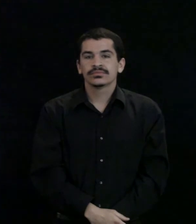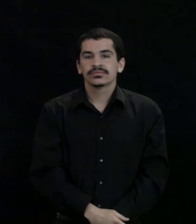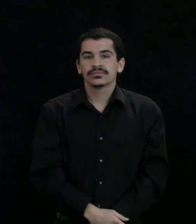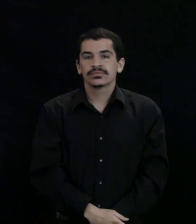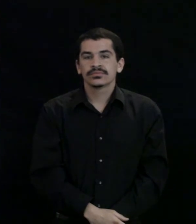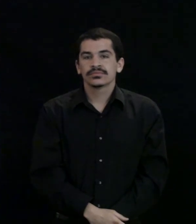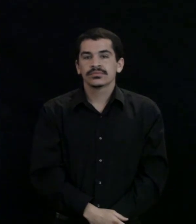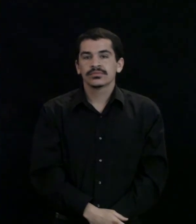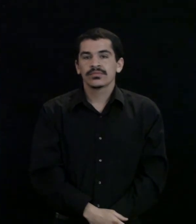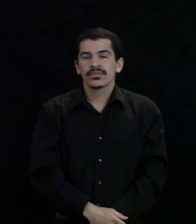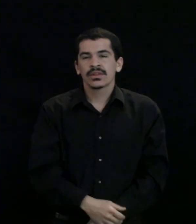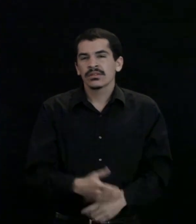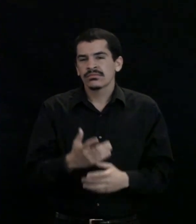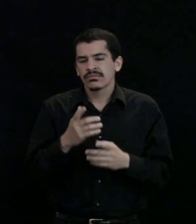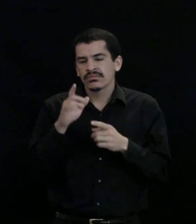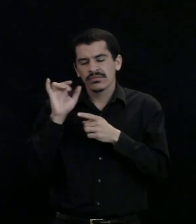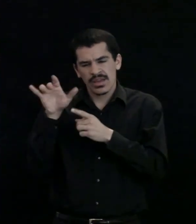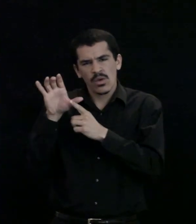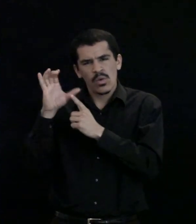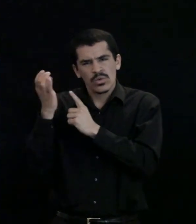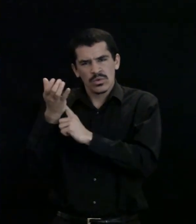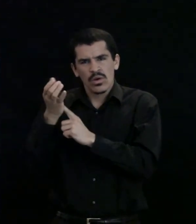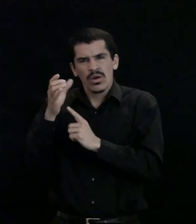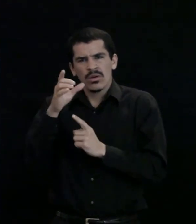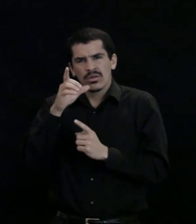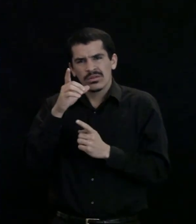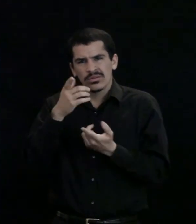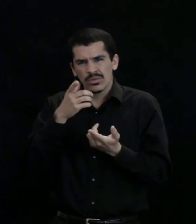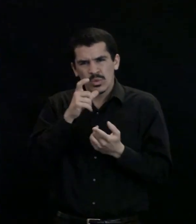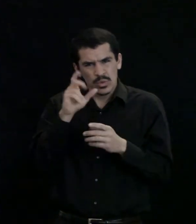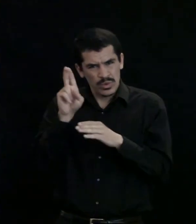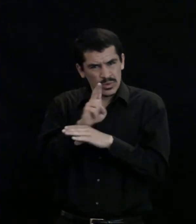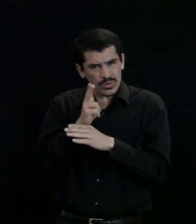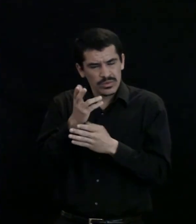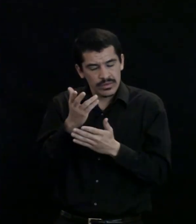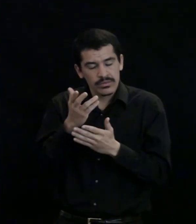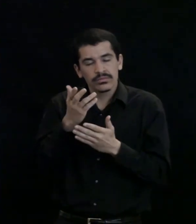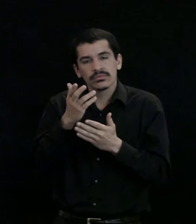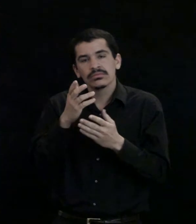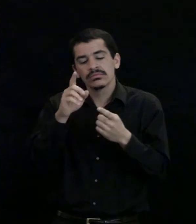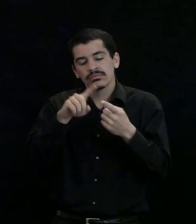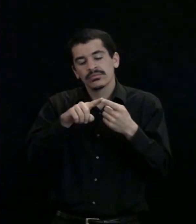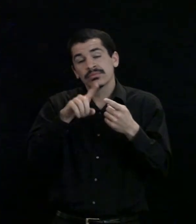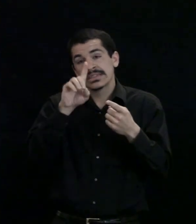The users would be the DCC,